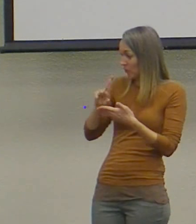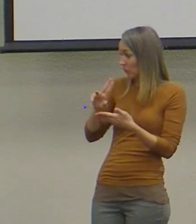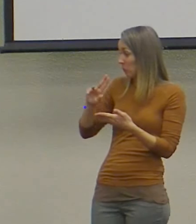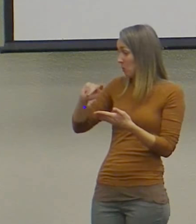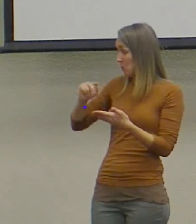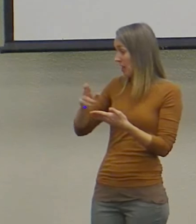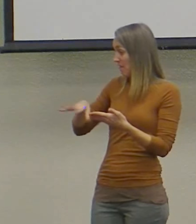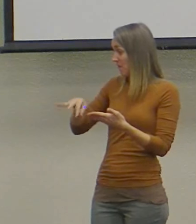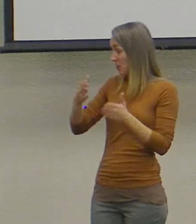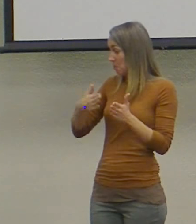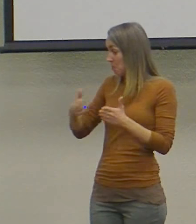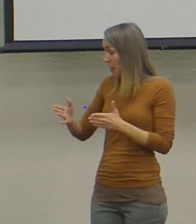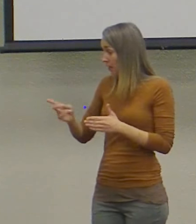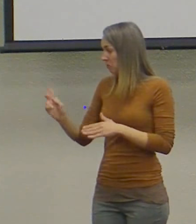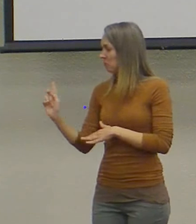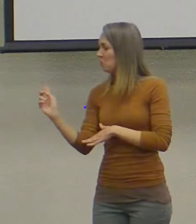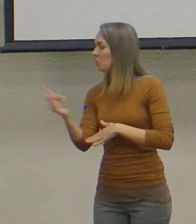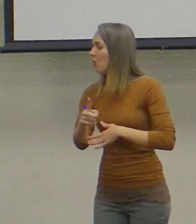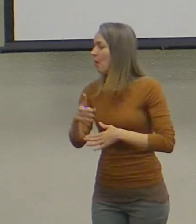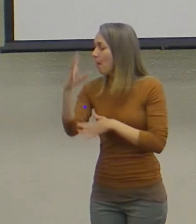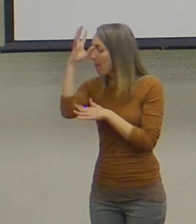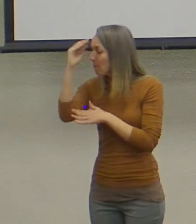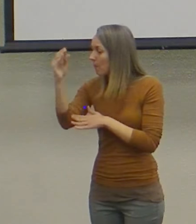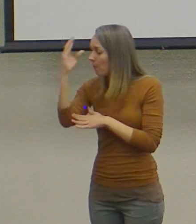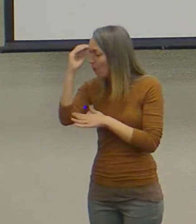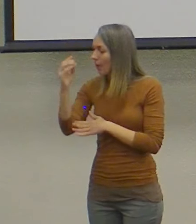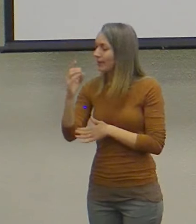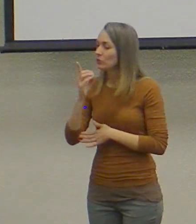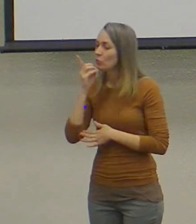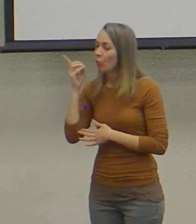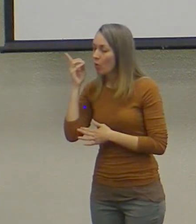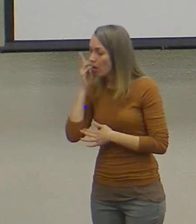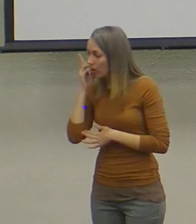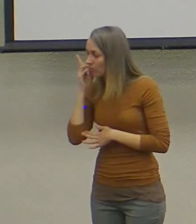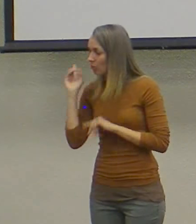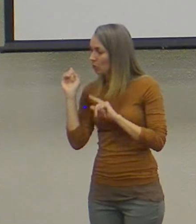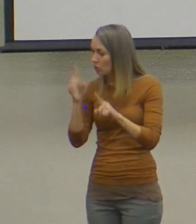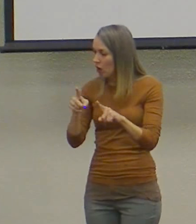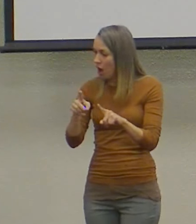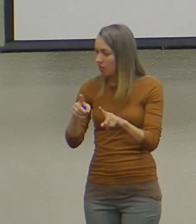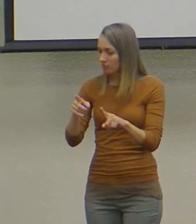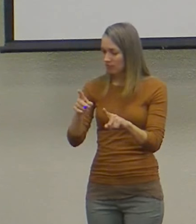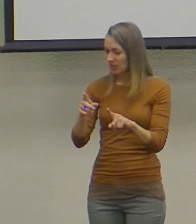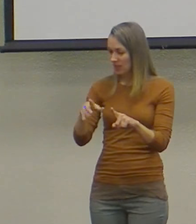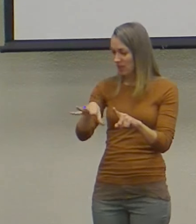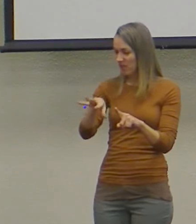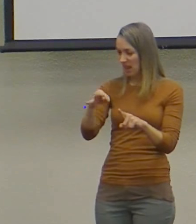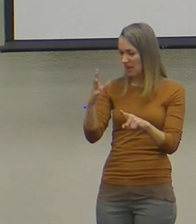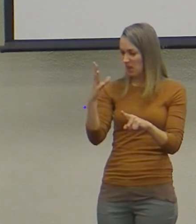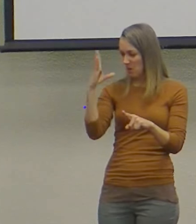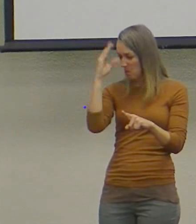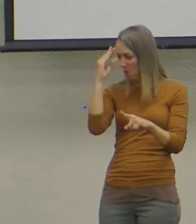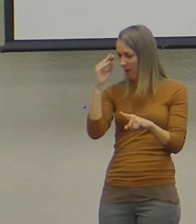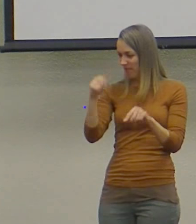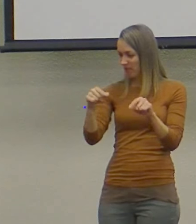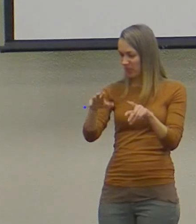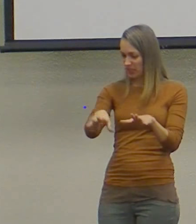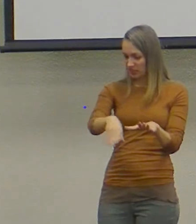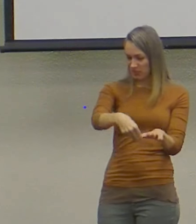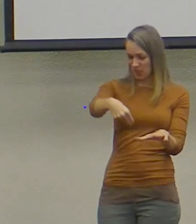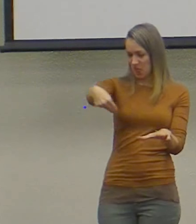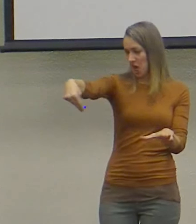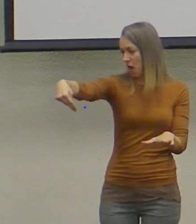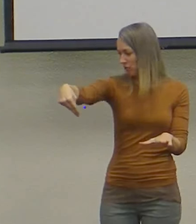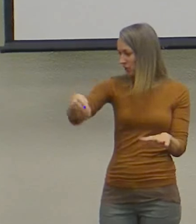you. Why don't you go over to the boys' dorm and uncover some feet? And you might find a